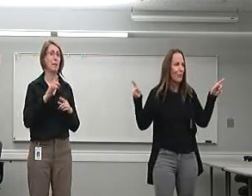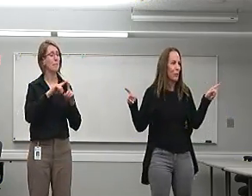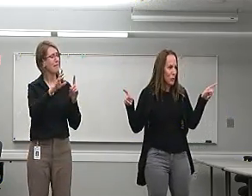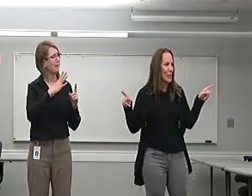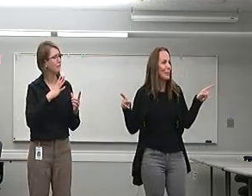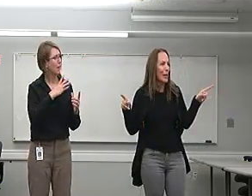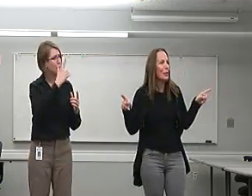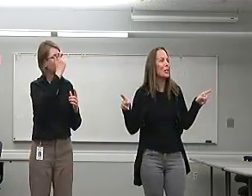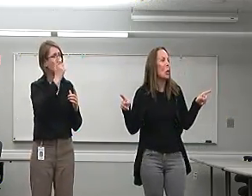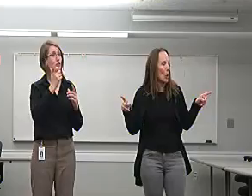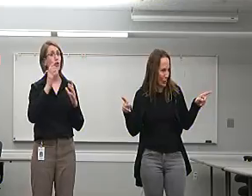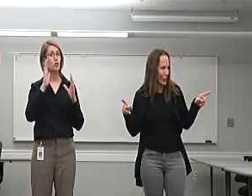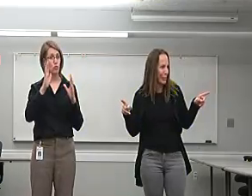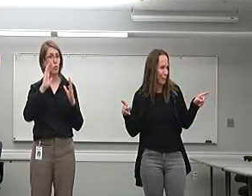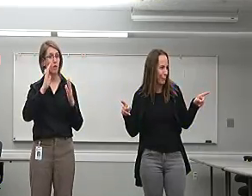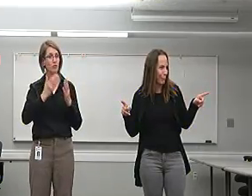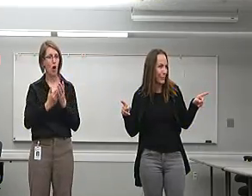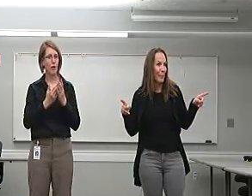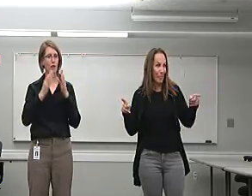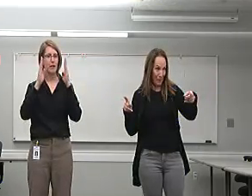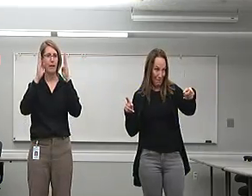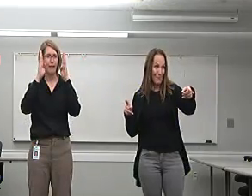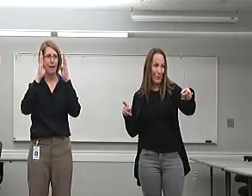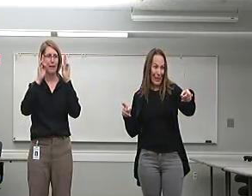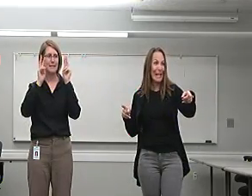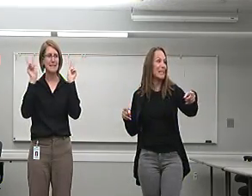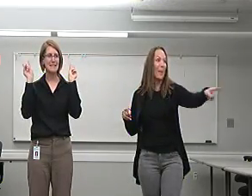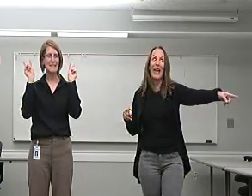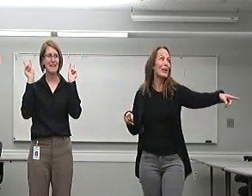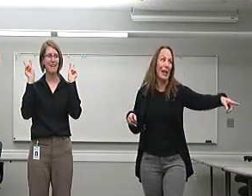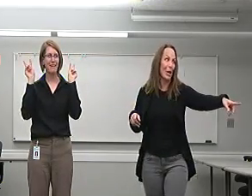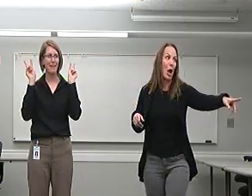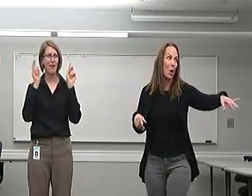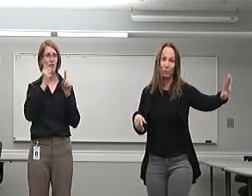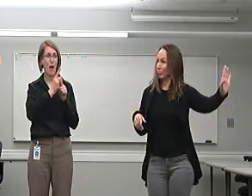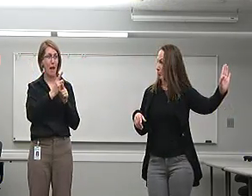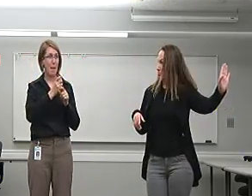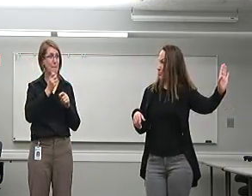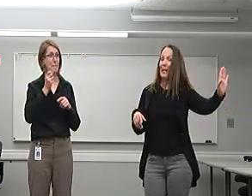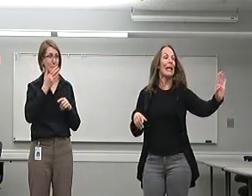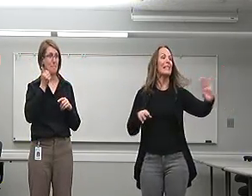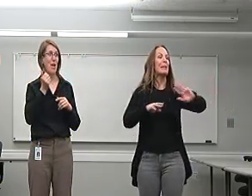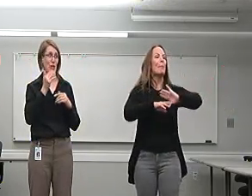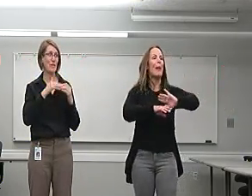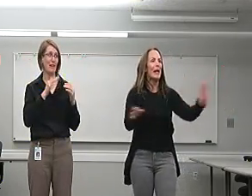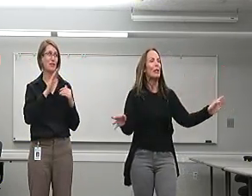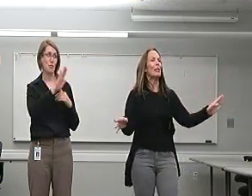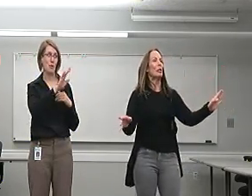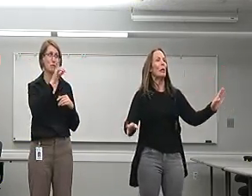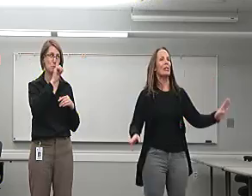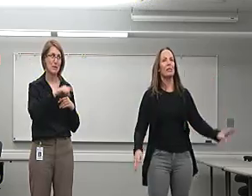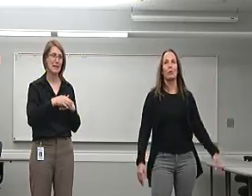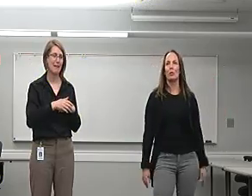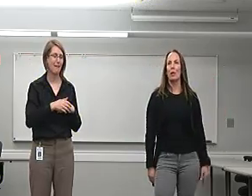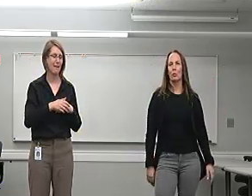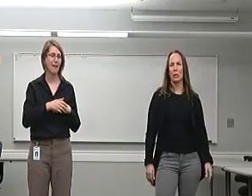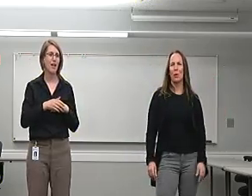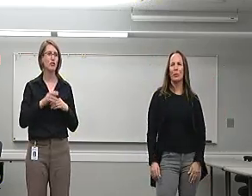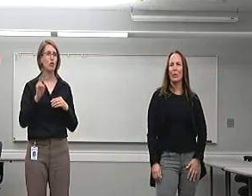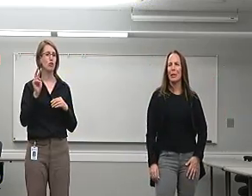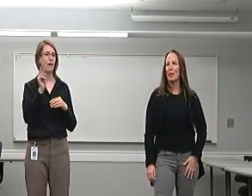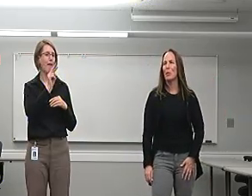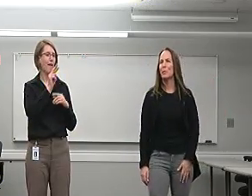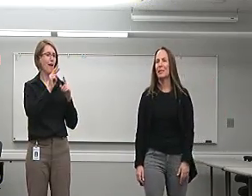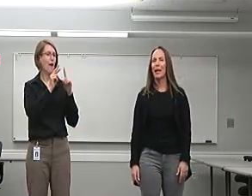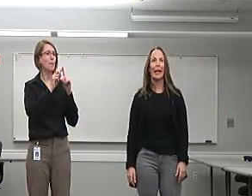than yours. It's better. No, it's better than yours. So she won't look at me when I'm